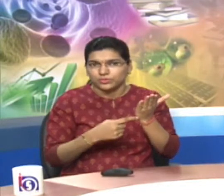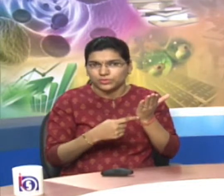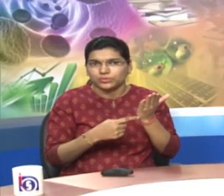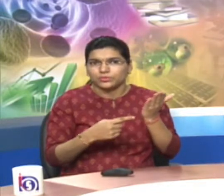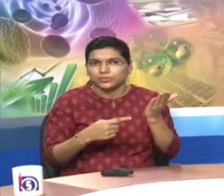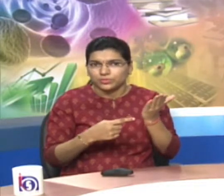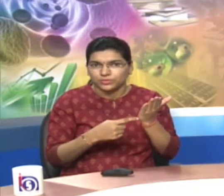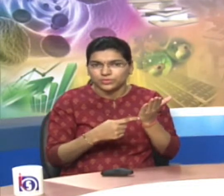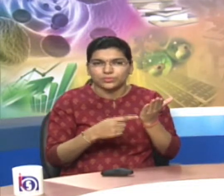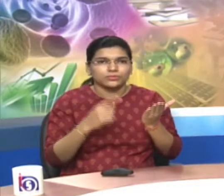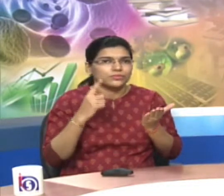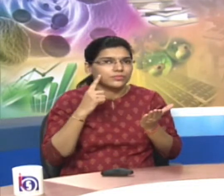formatting,